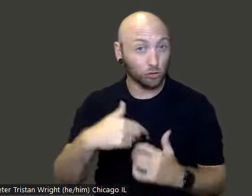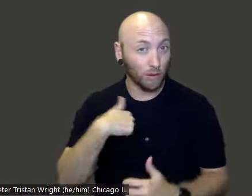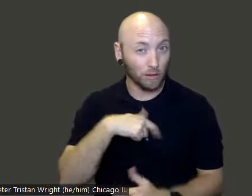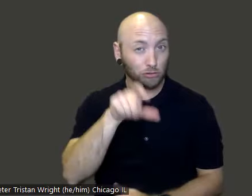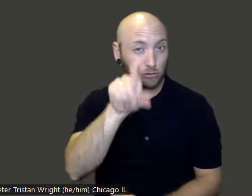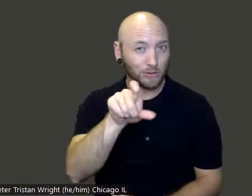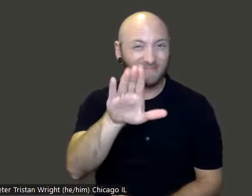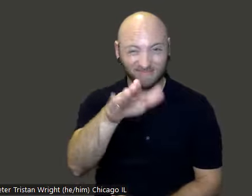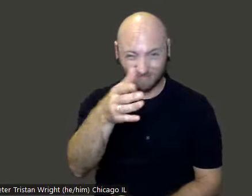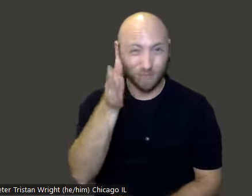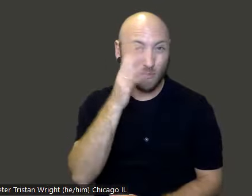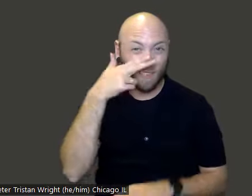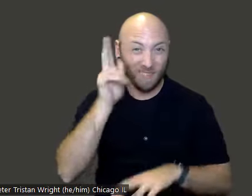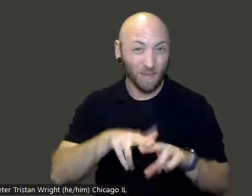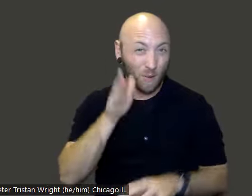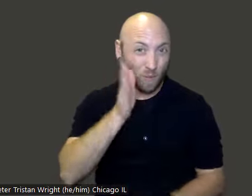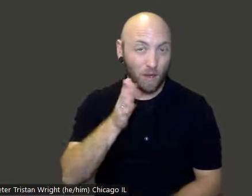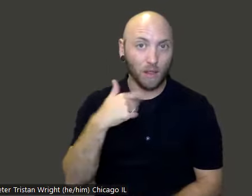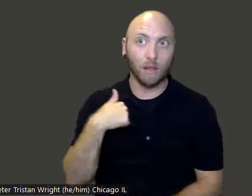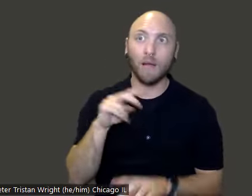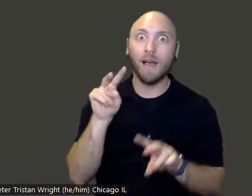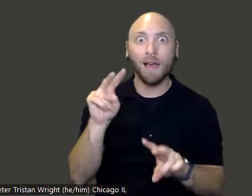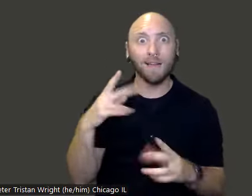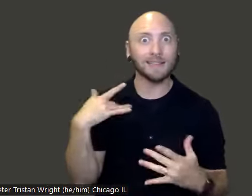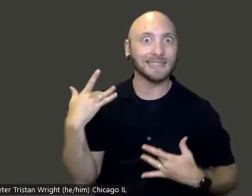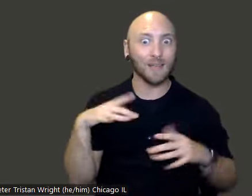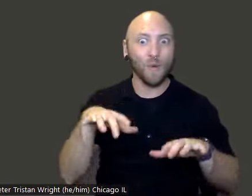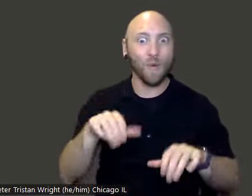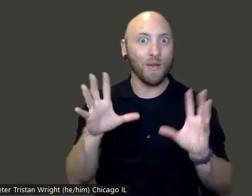and we're really excited to do it.